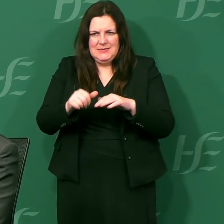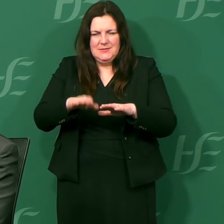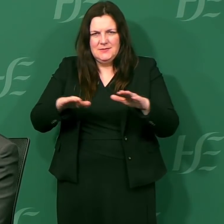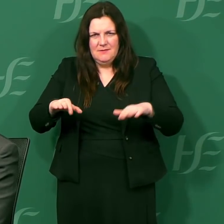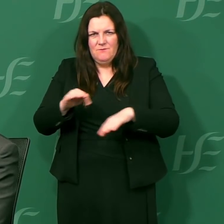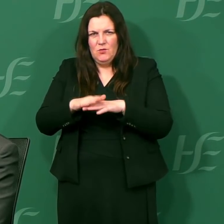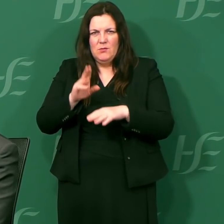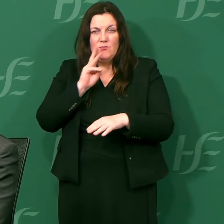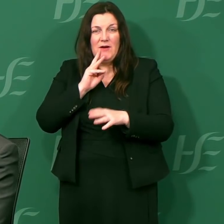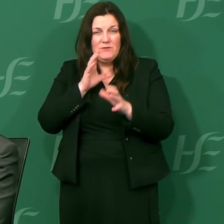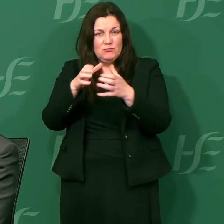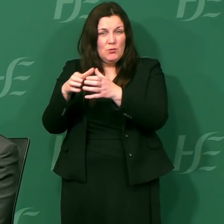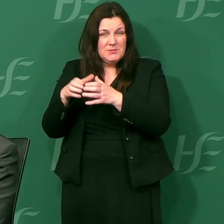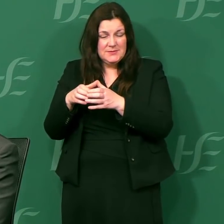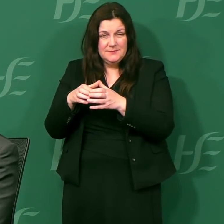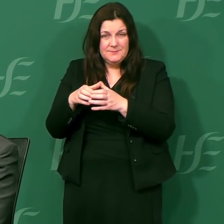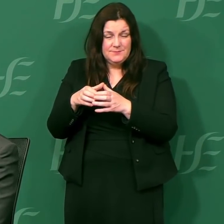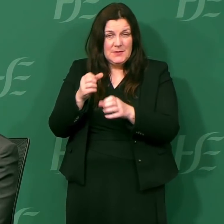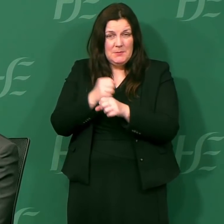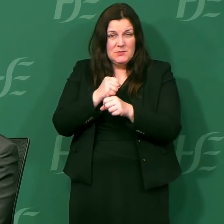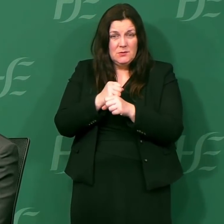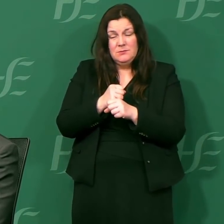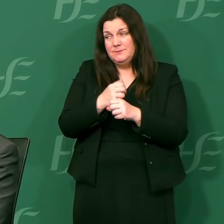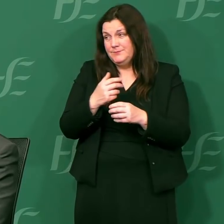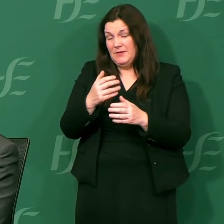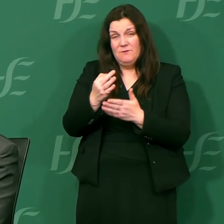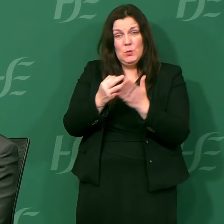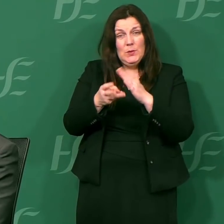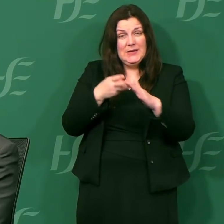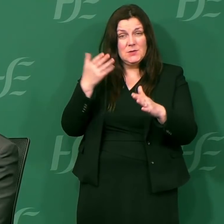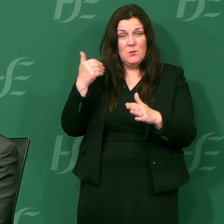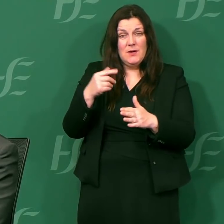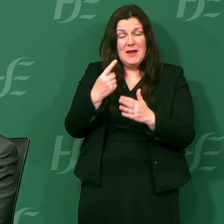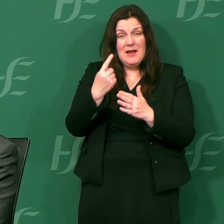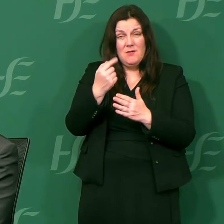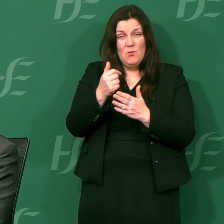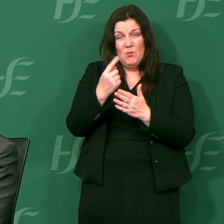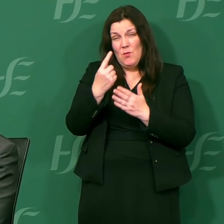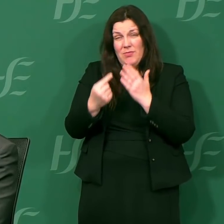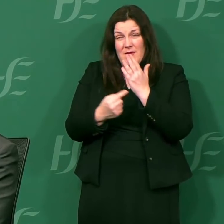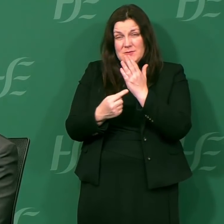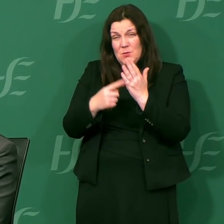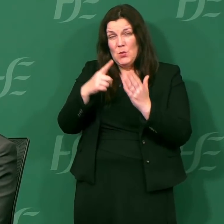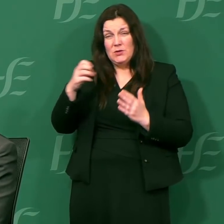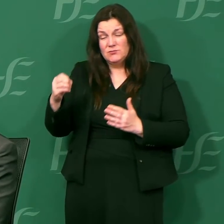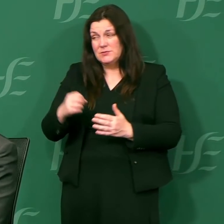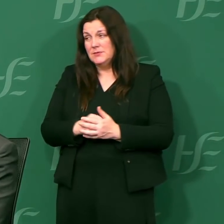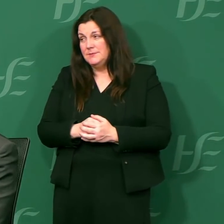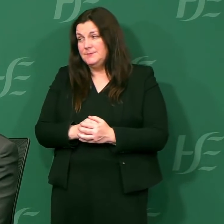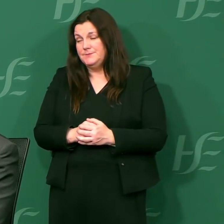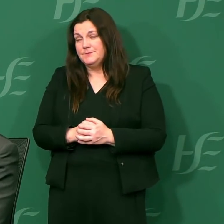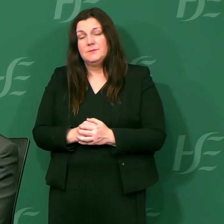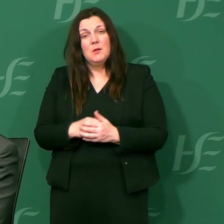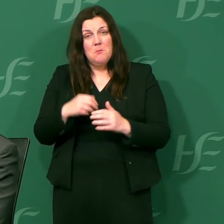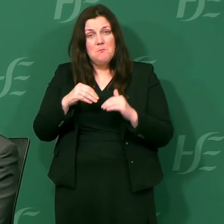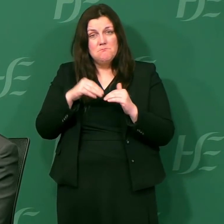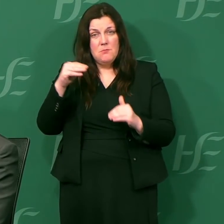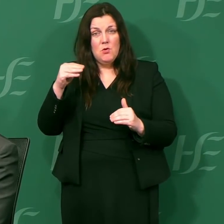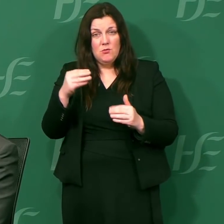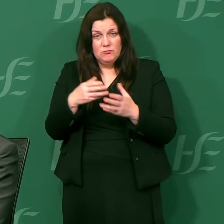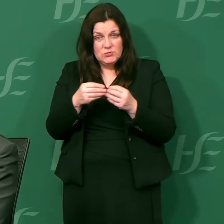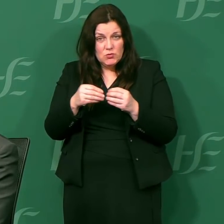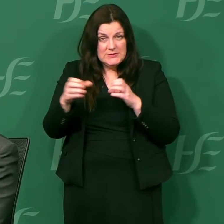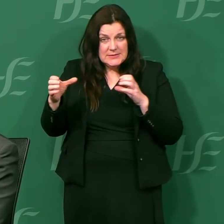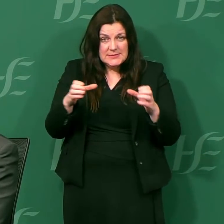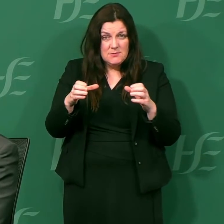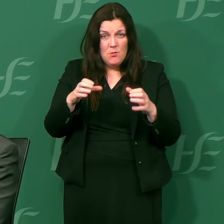groups, and that was only about 1,100 just a couple of weeks ago. And so we're increasing our capacity through there. We've put more resources into